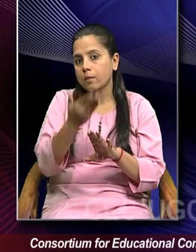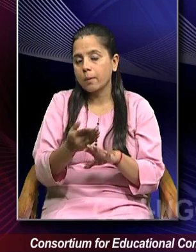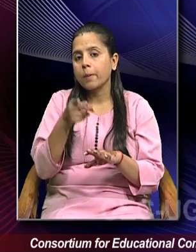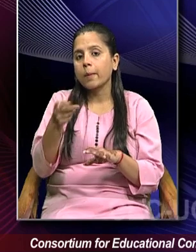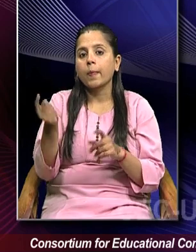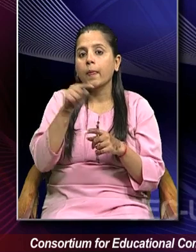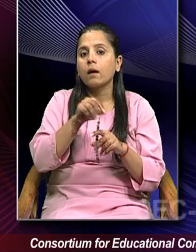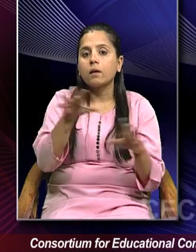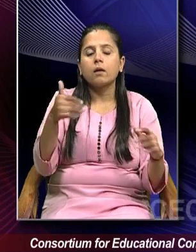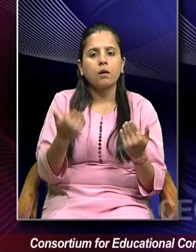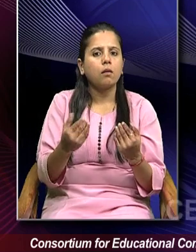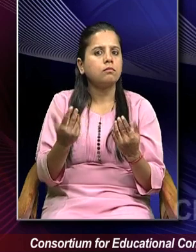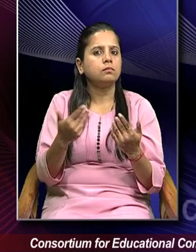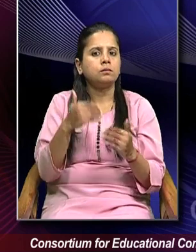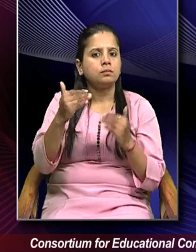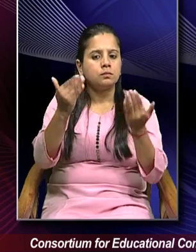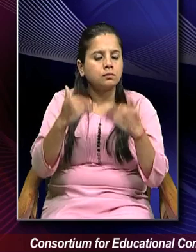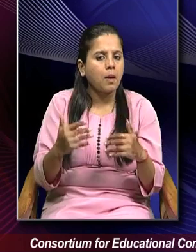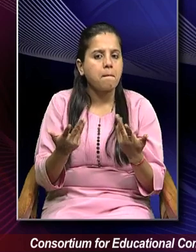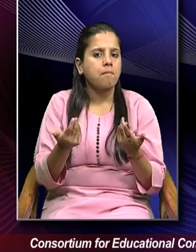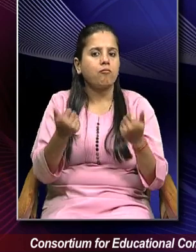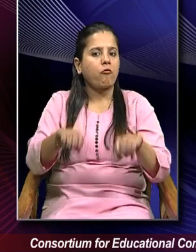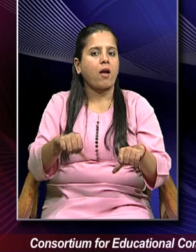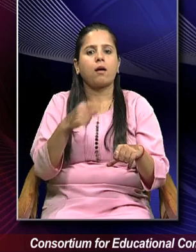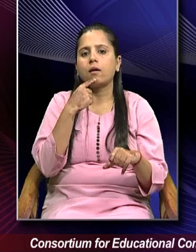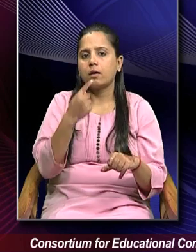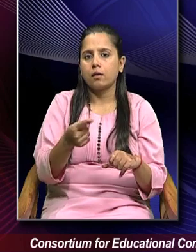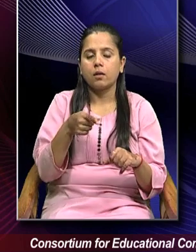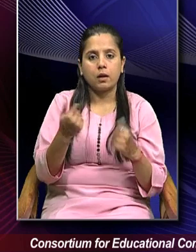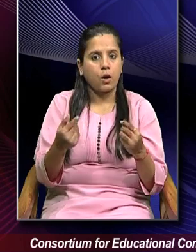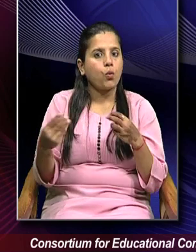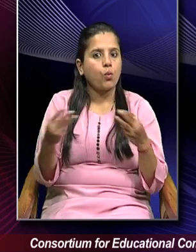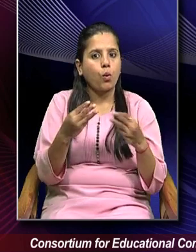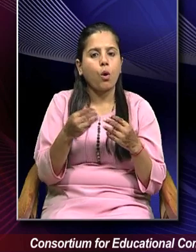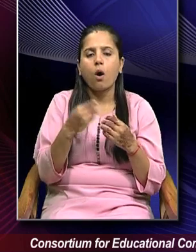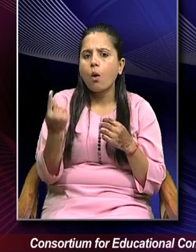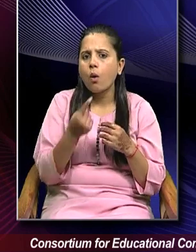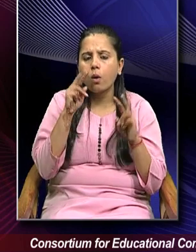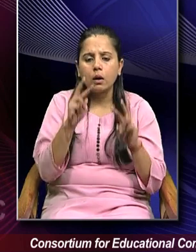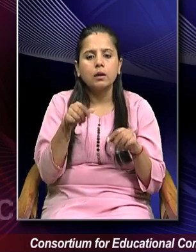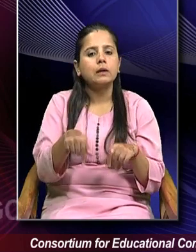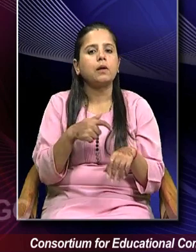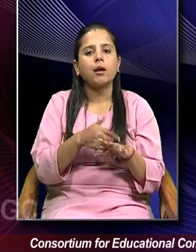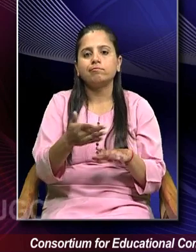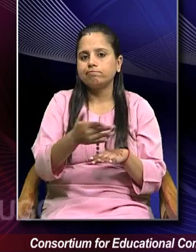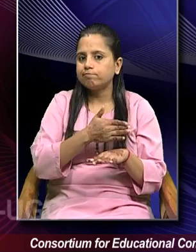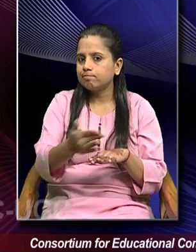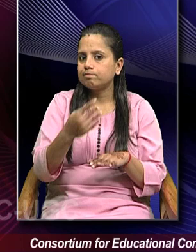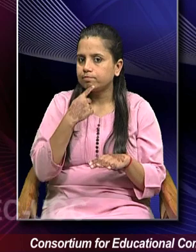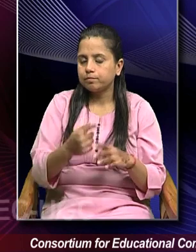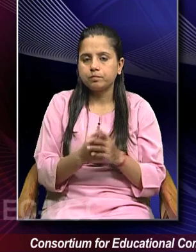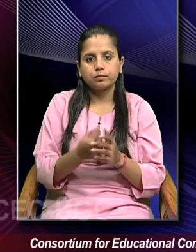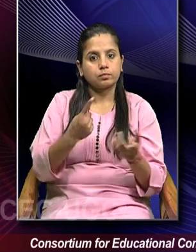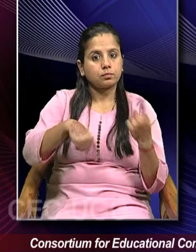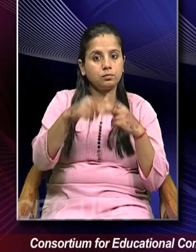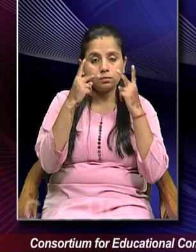where no stepping down was possible, and war was now appearing to be only a matter of time. And we